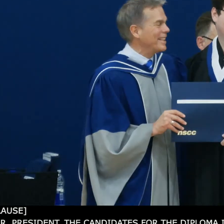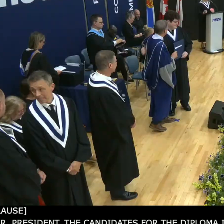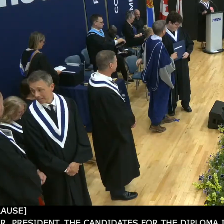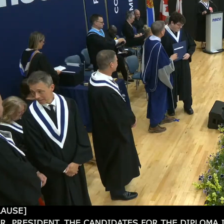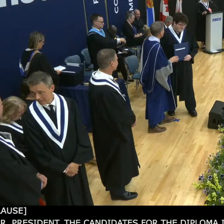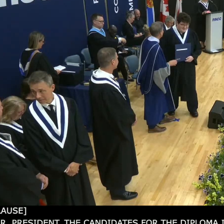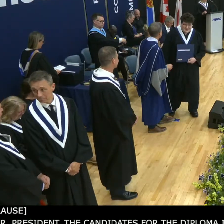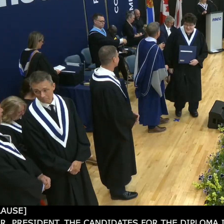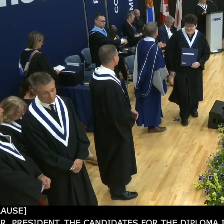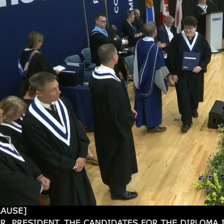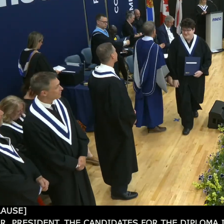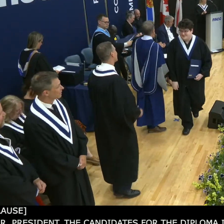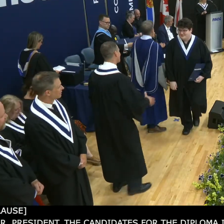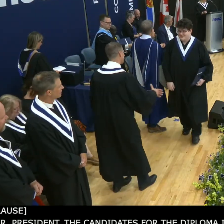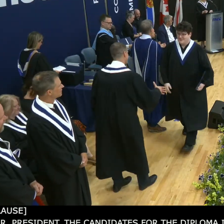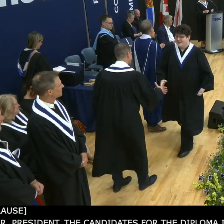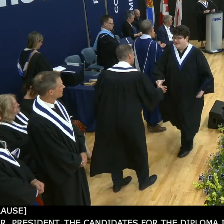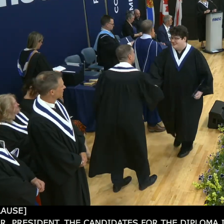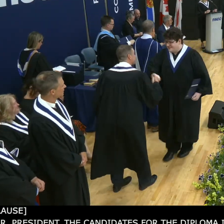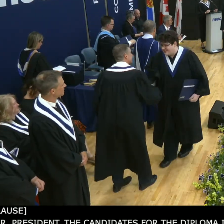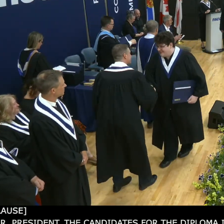Nicholas Cole.